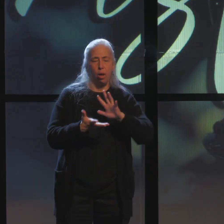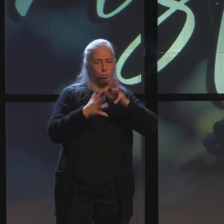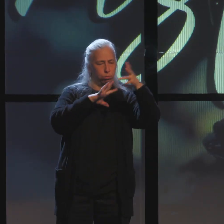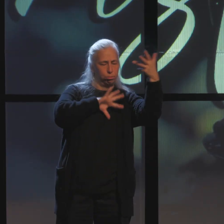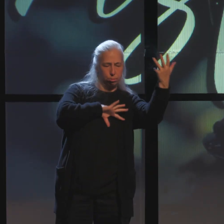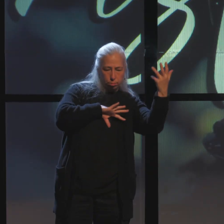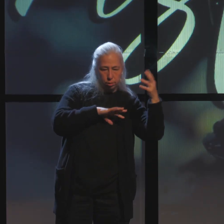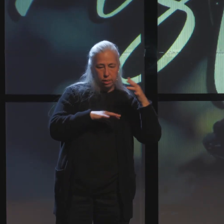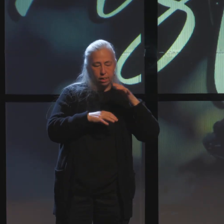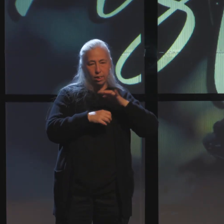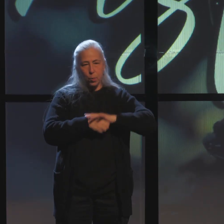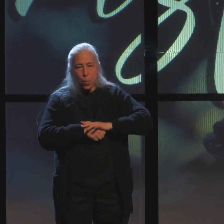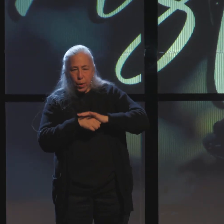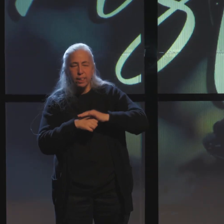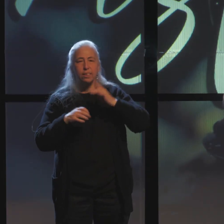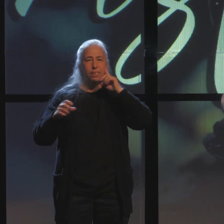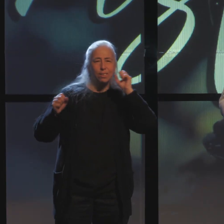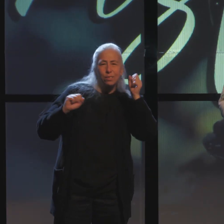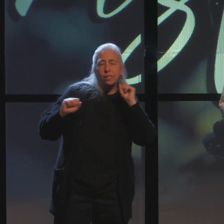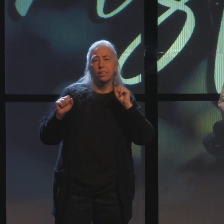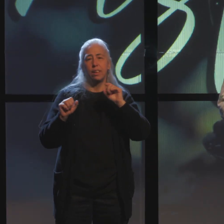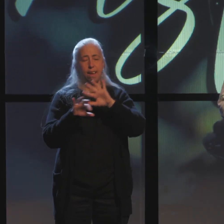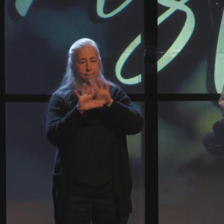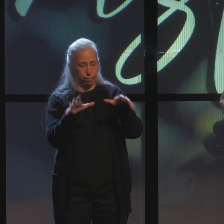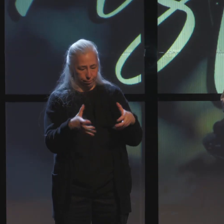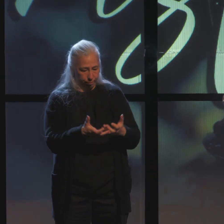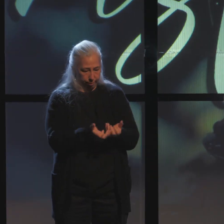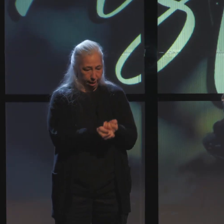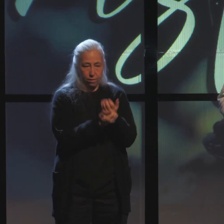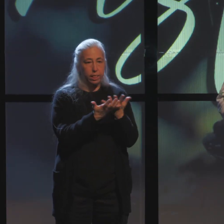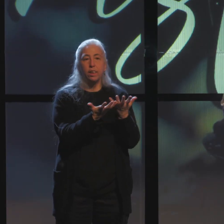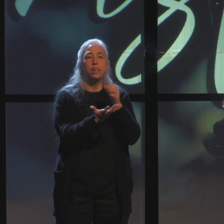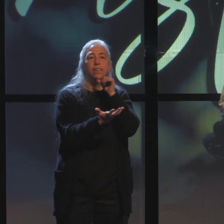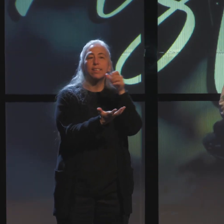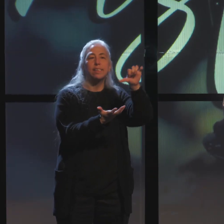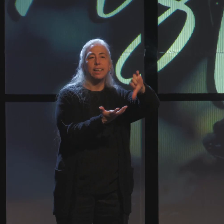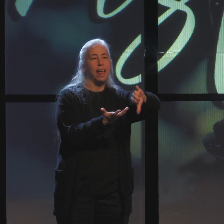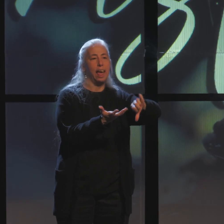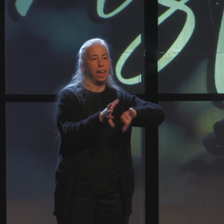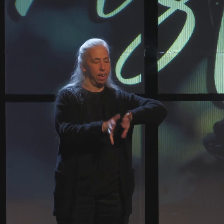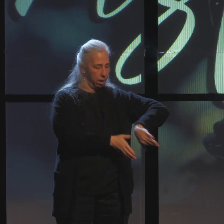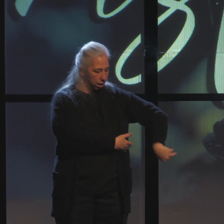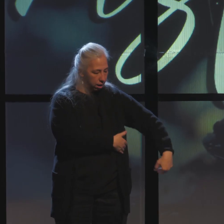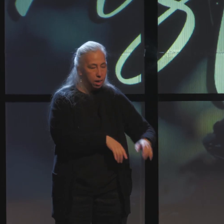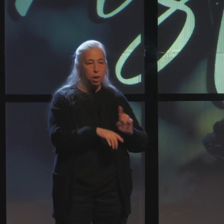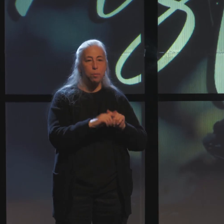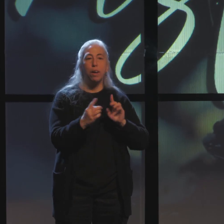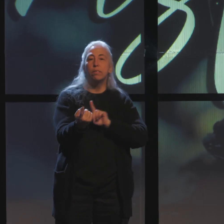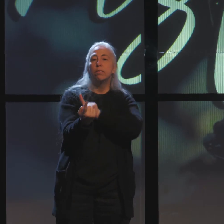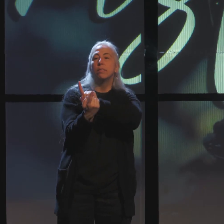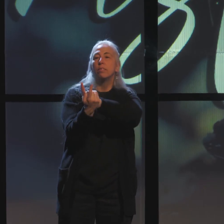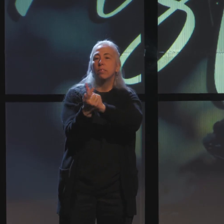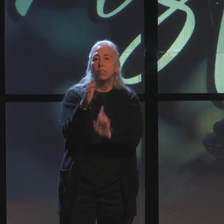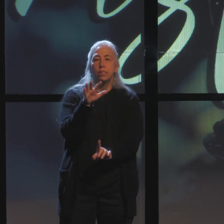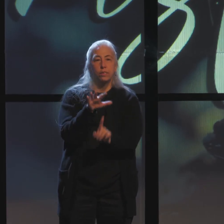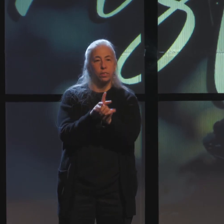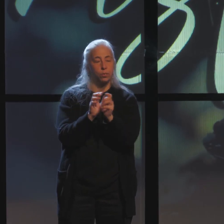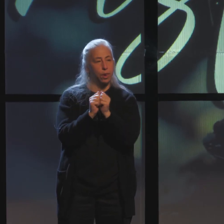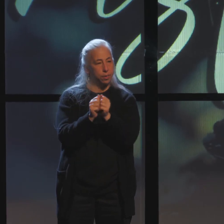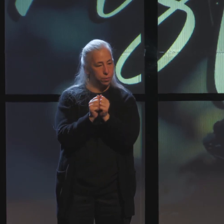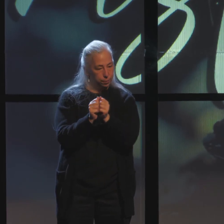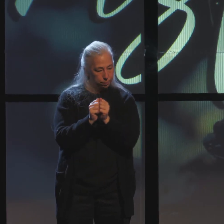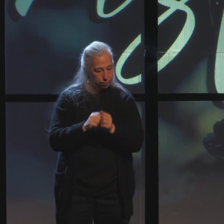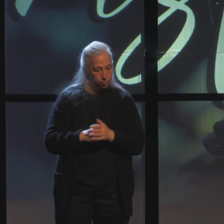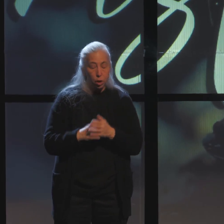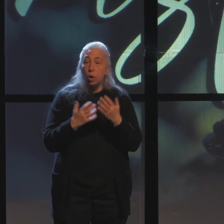carry around and all the pain and all the hopes. It meets us inside of it. And so today we come into this